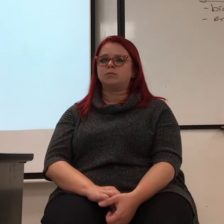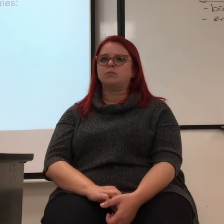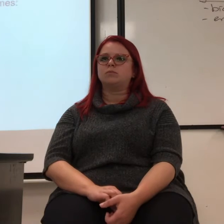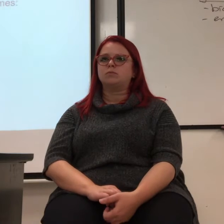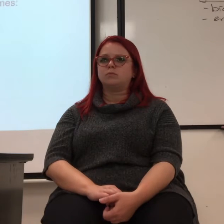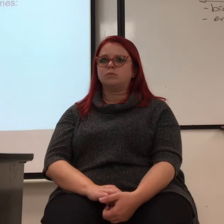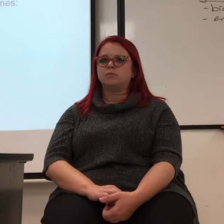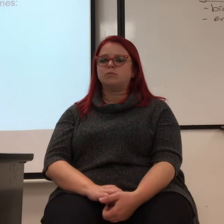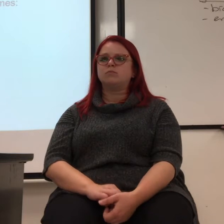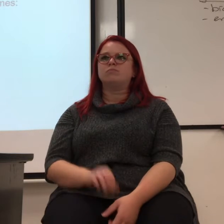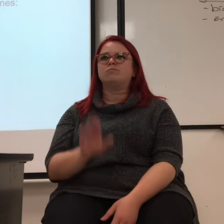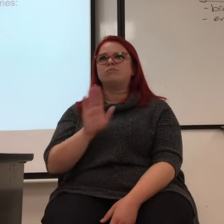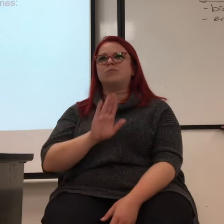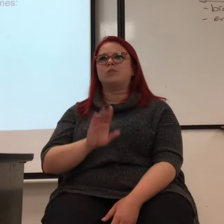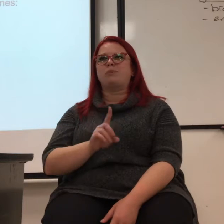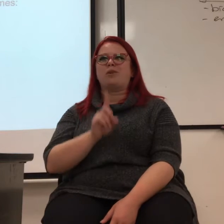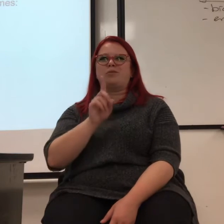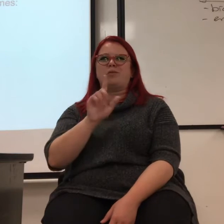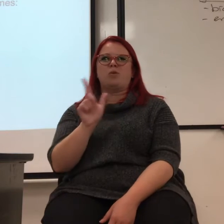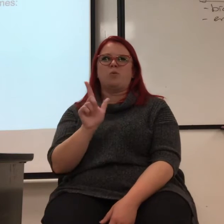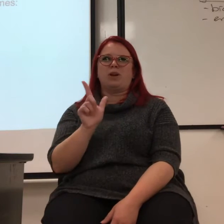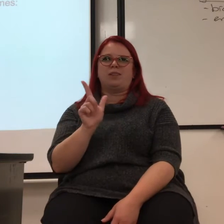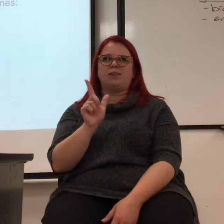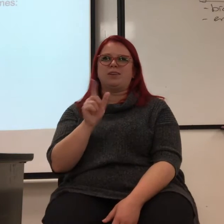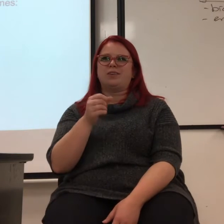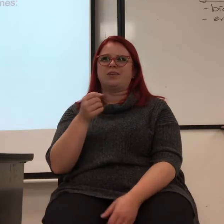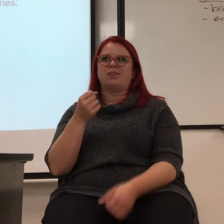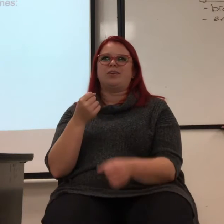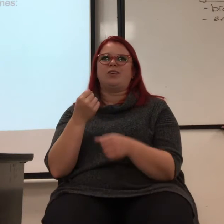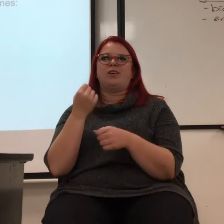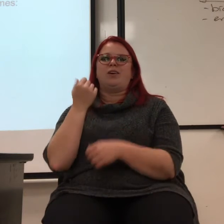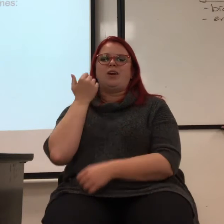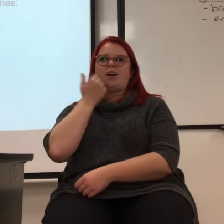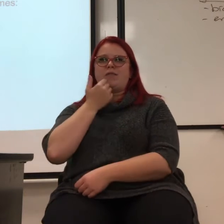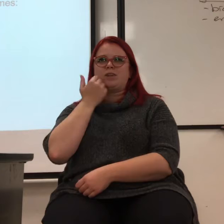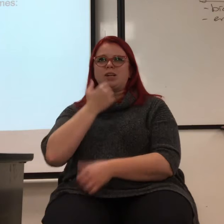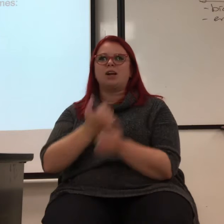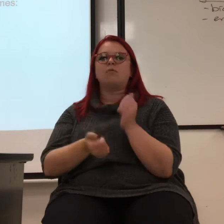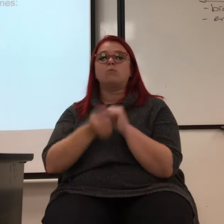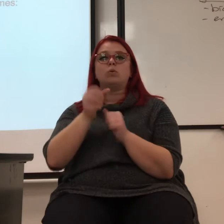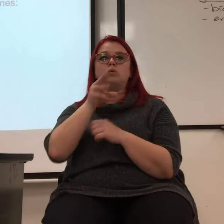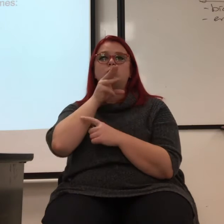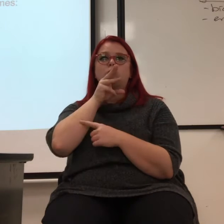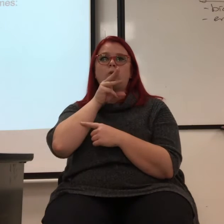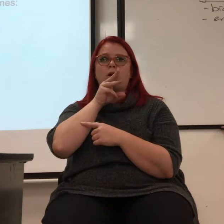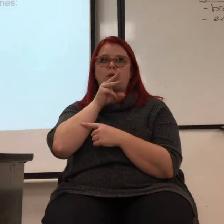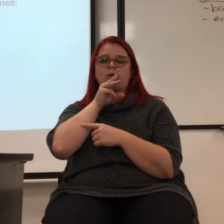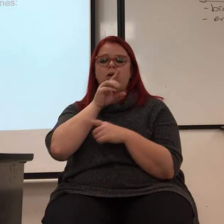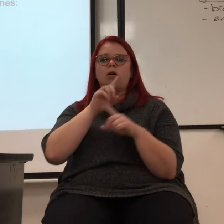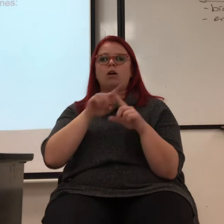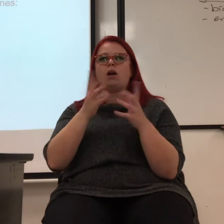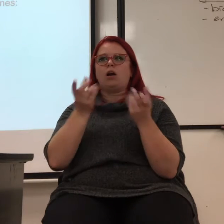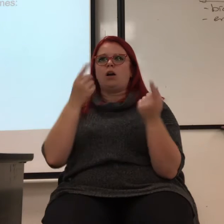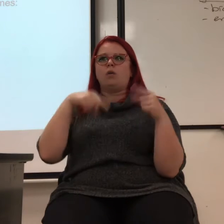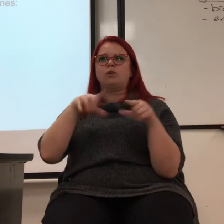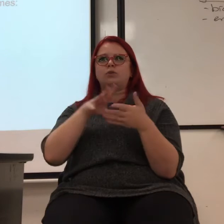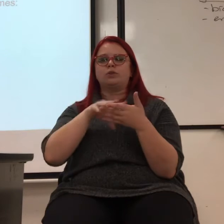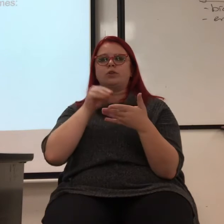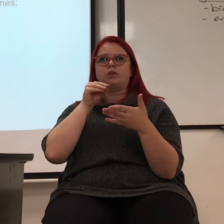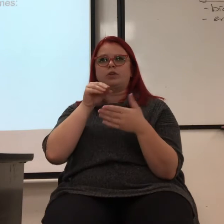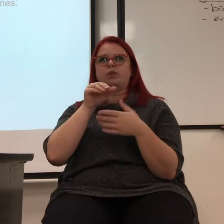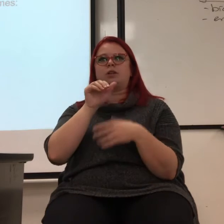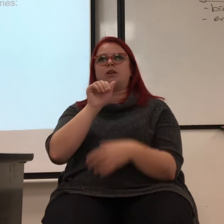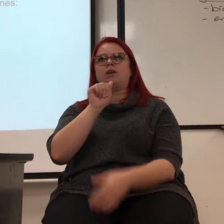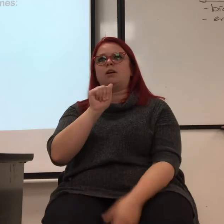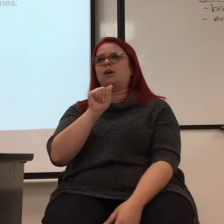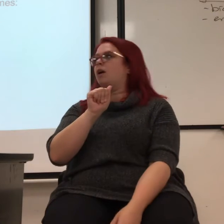It's about a liter and a half daily, mostly water. And I want you to learn the